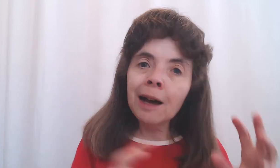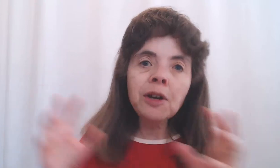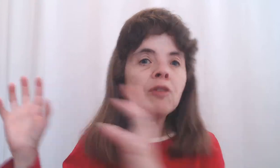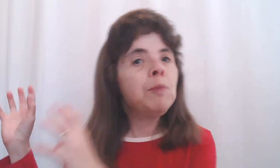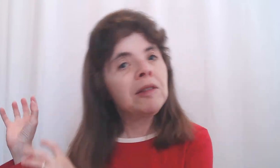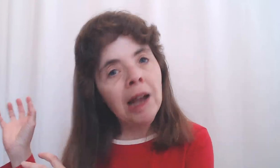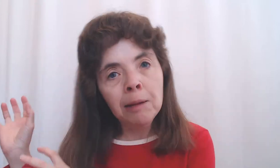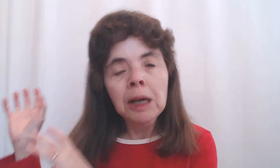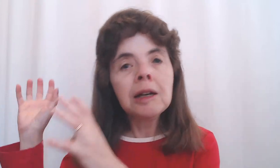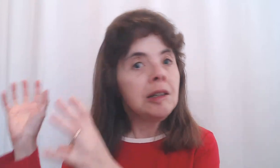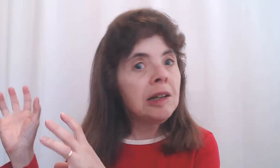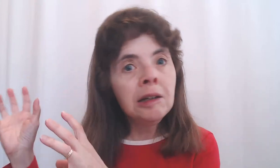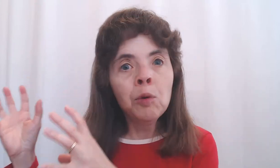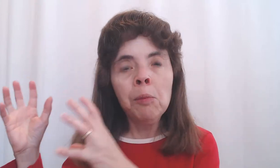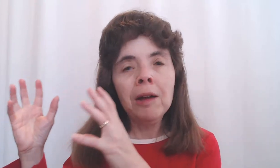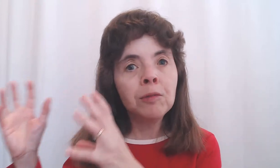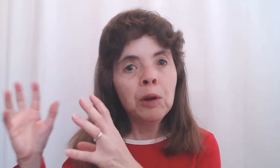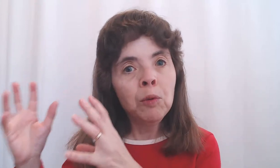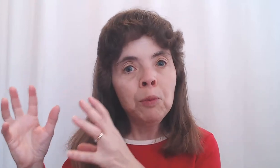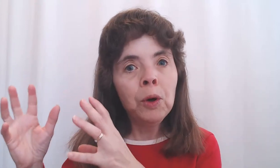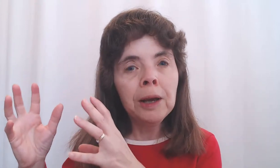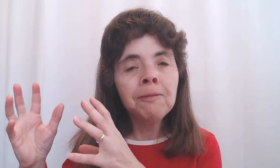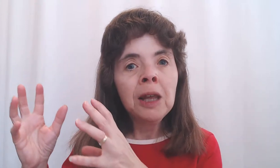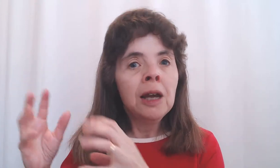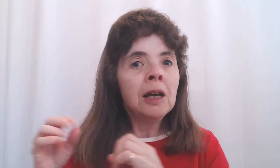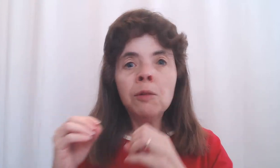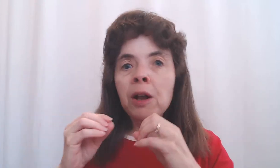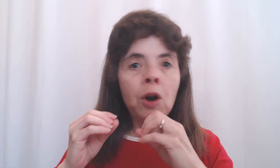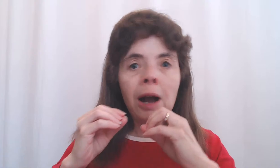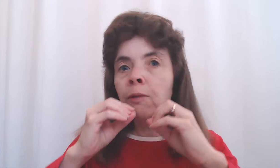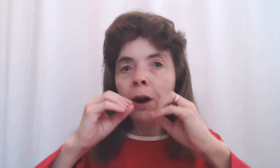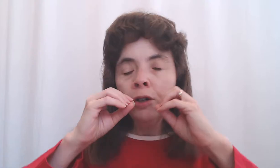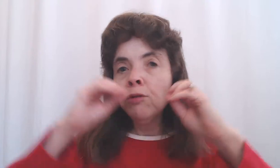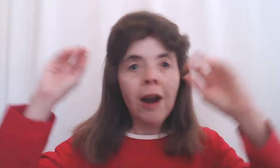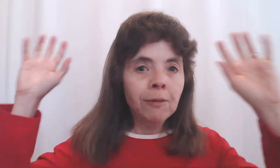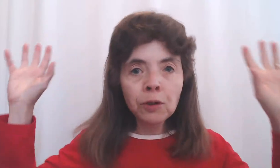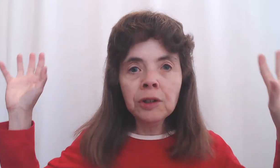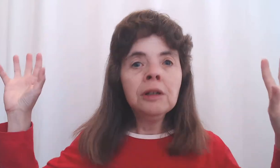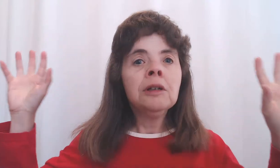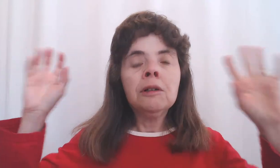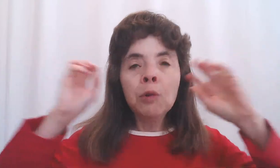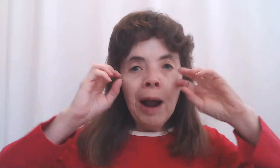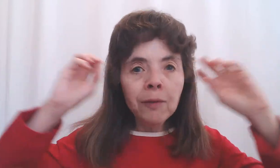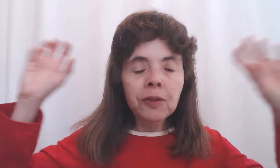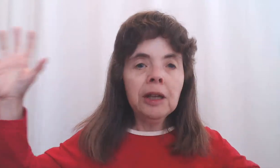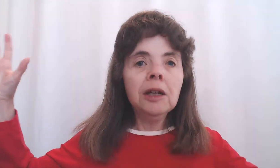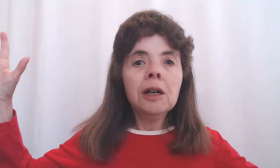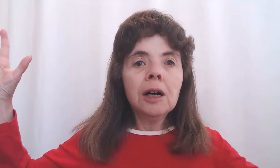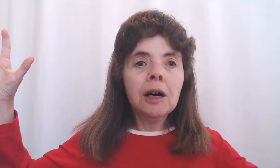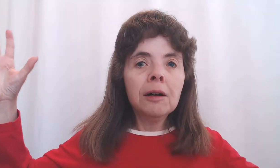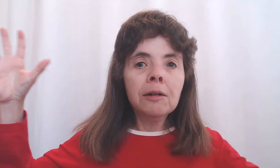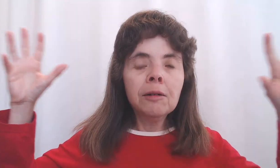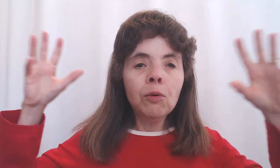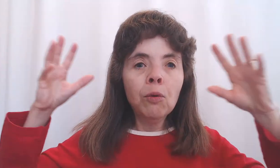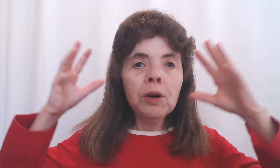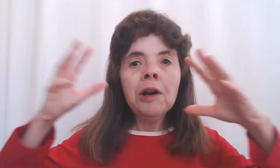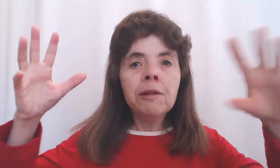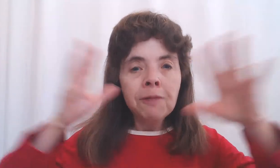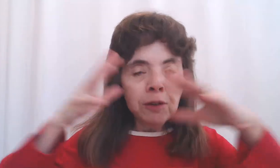left our space time continuum, as we would put it. And no matter how far you traveled throughout the ordinary physical